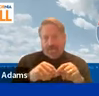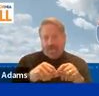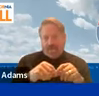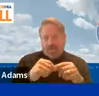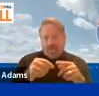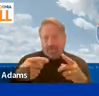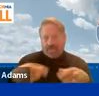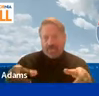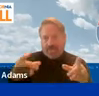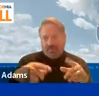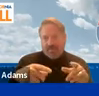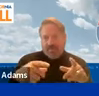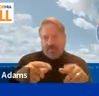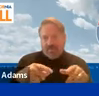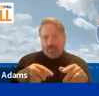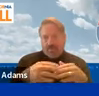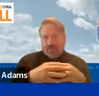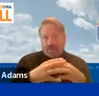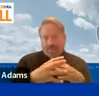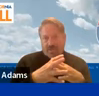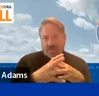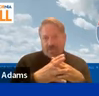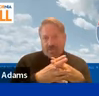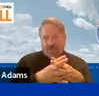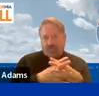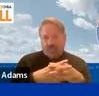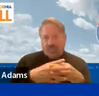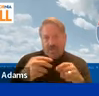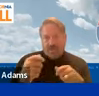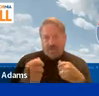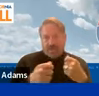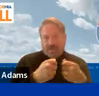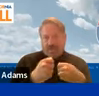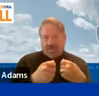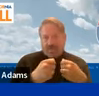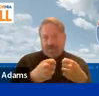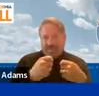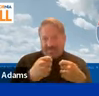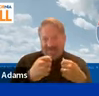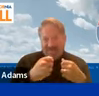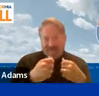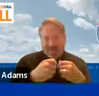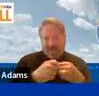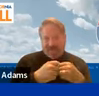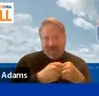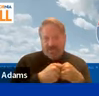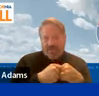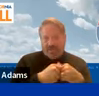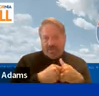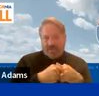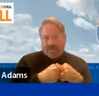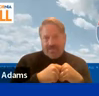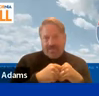that you guys brought them into this final workshop to underscore those, because there is a lot of complexity. I mean, going back to